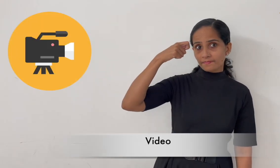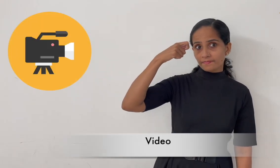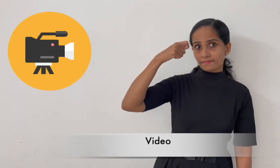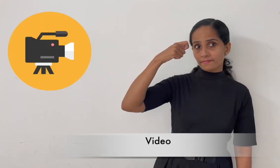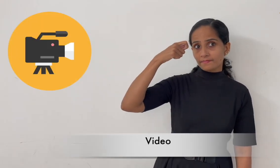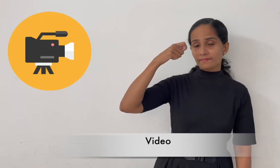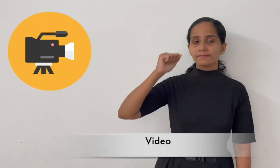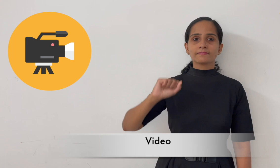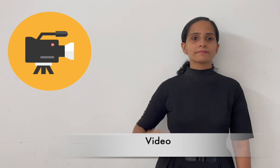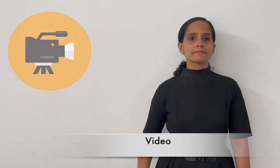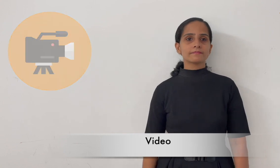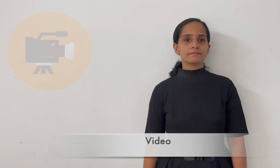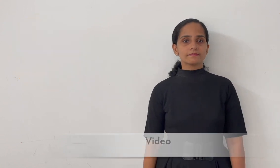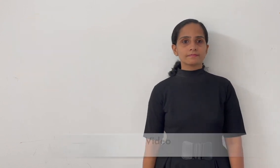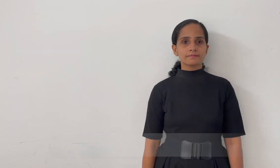Video.